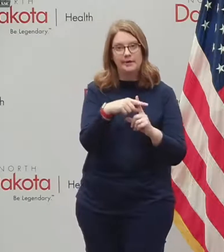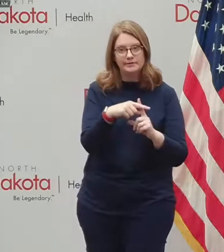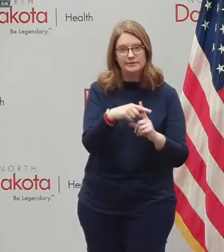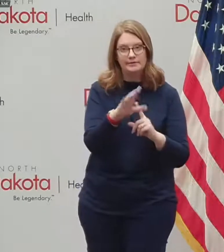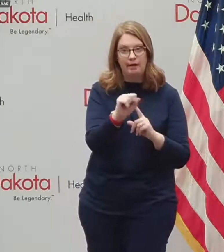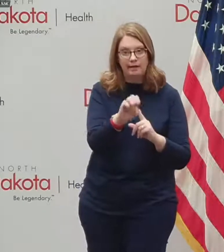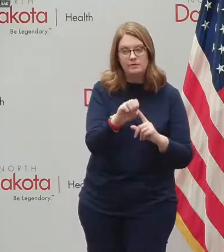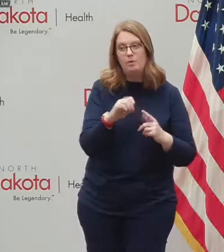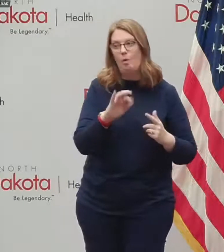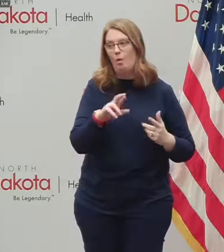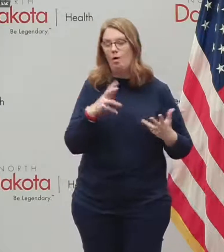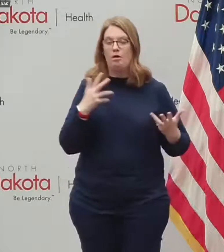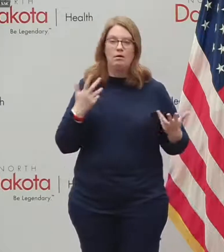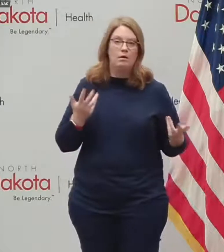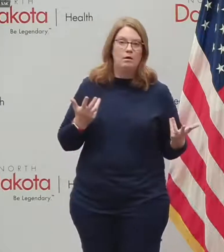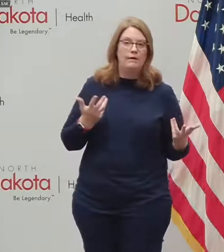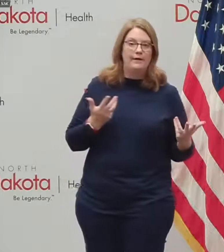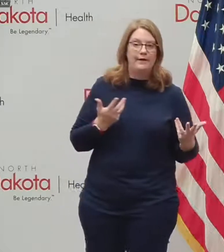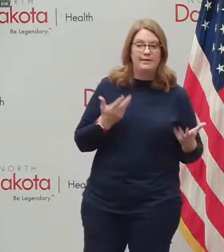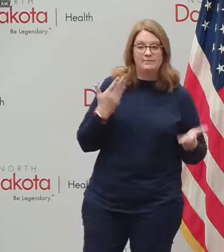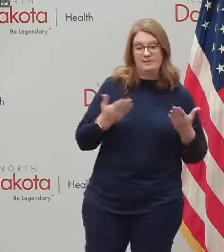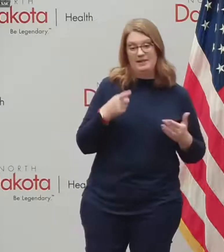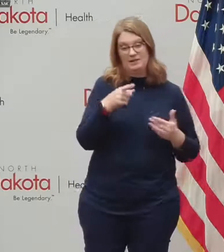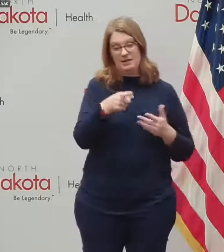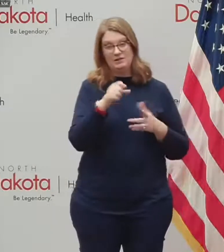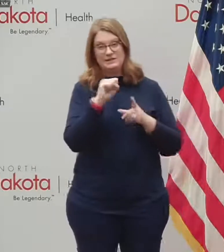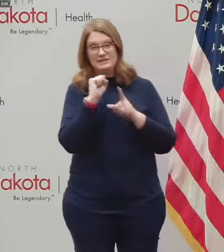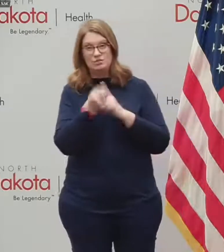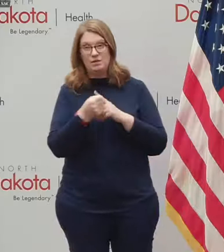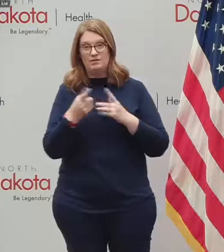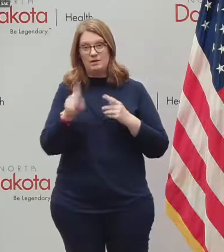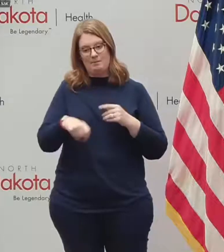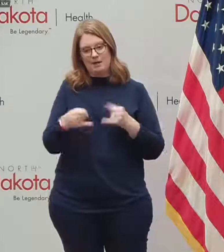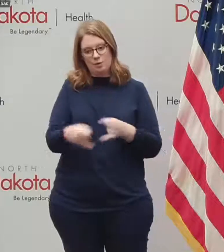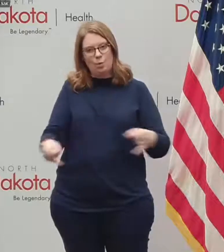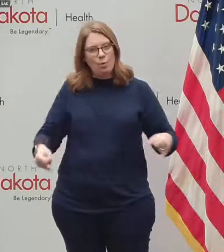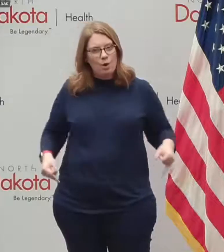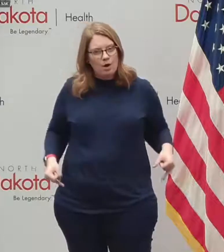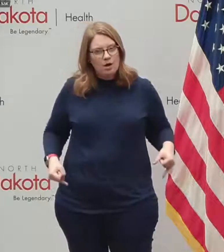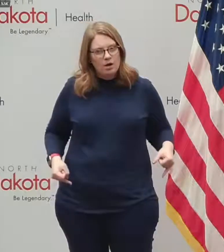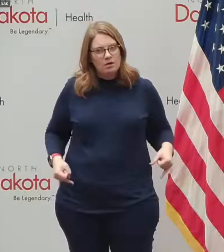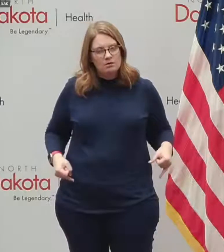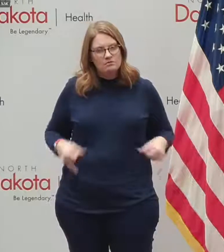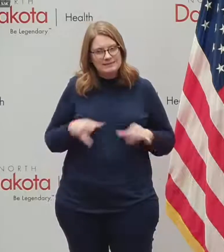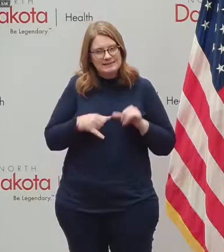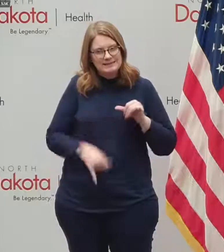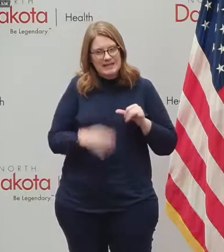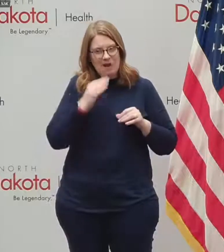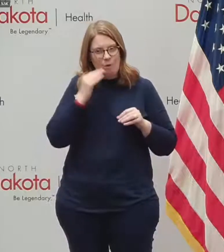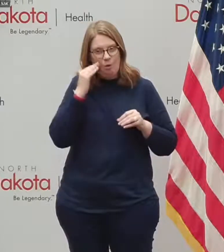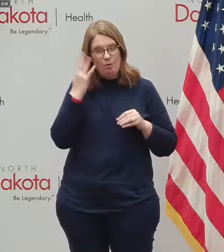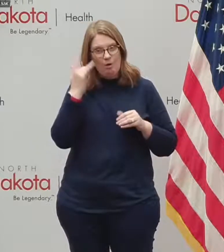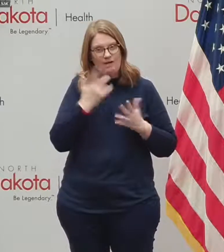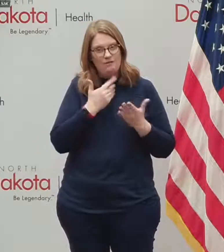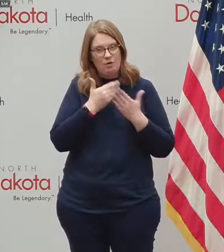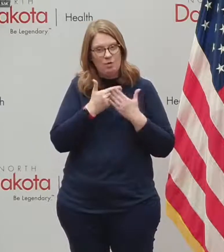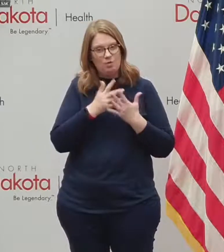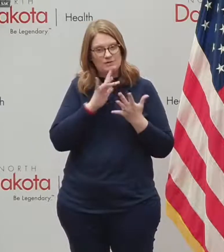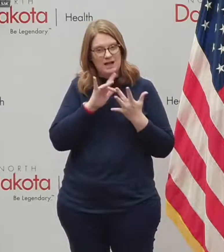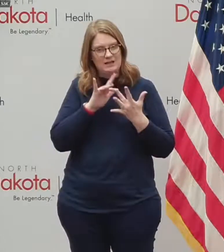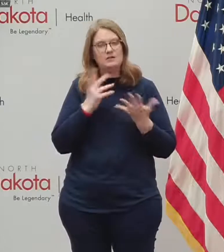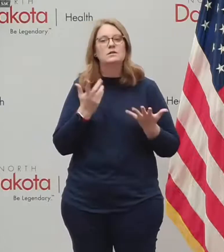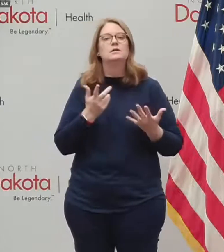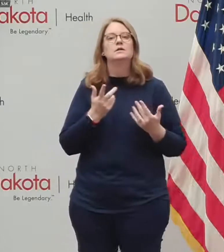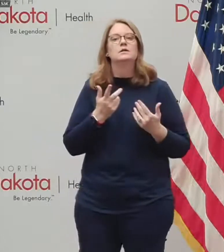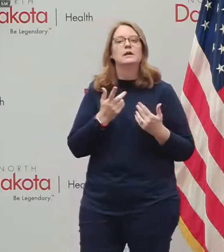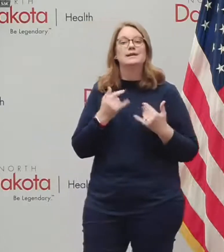be in a situation for quarantine, et cetera, because of close contact. So today we took a step to